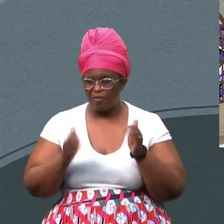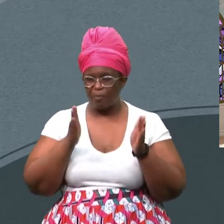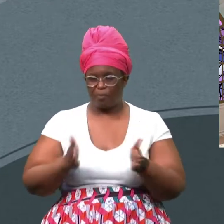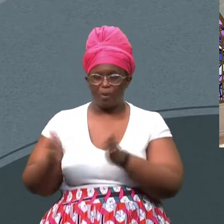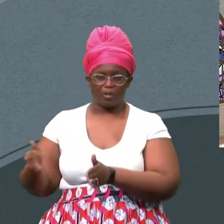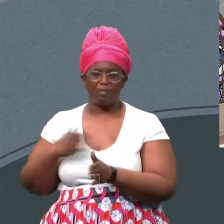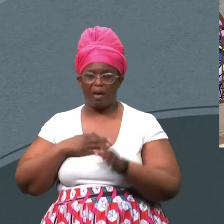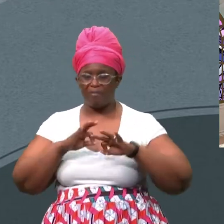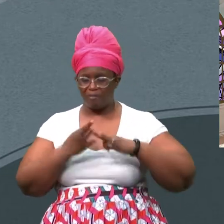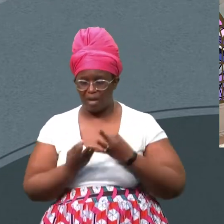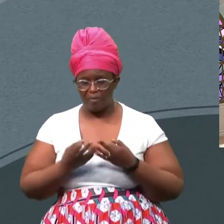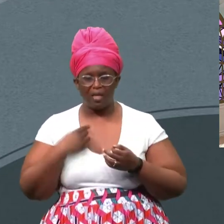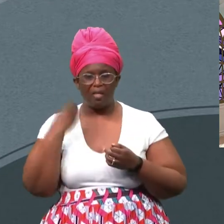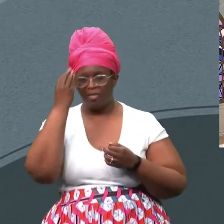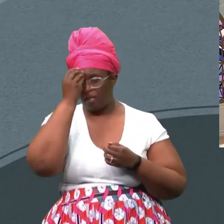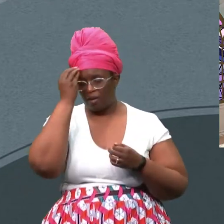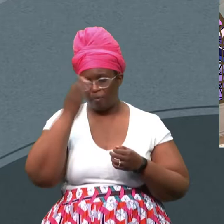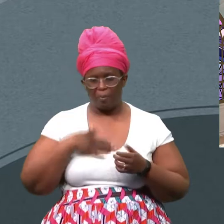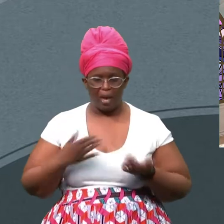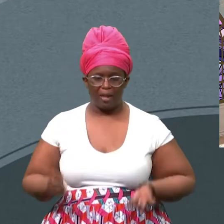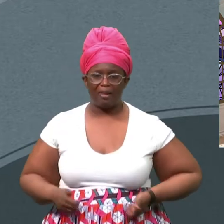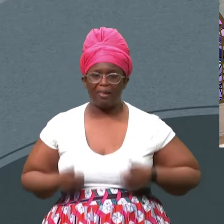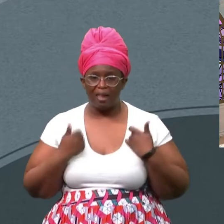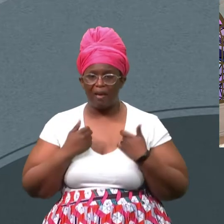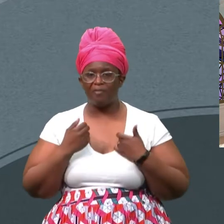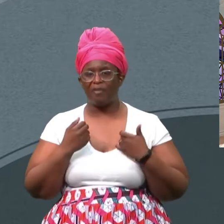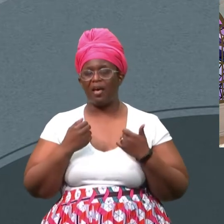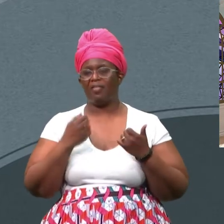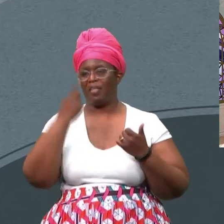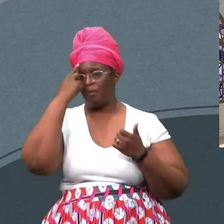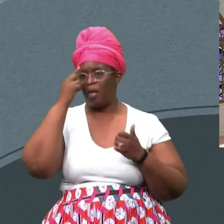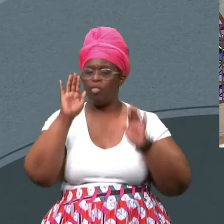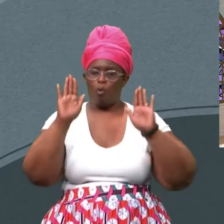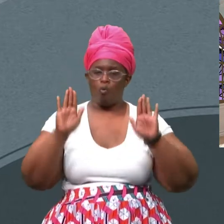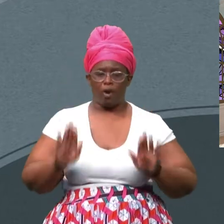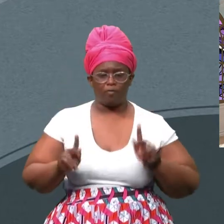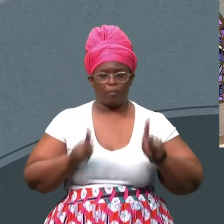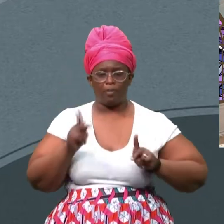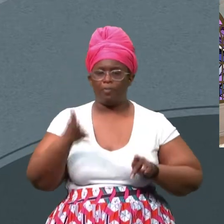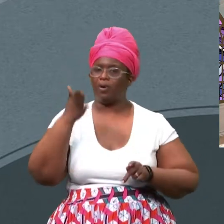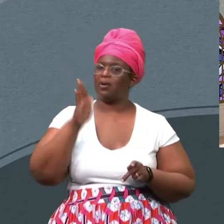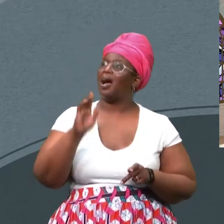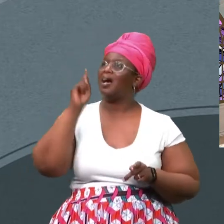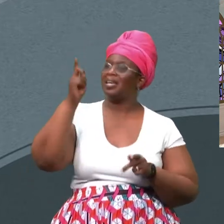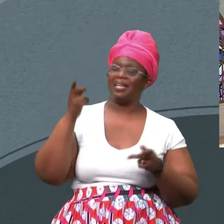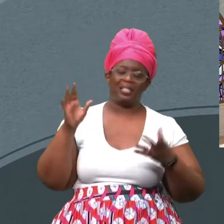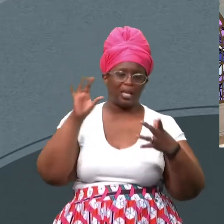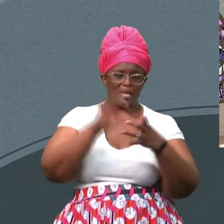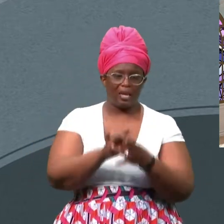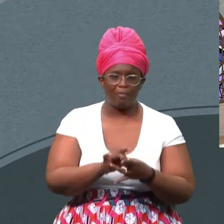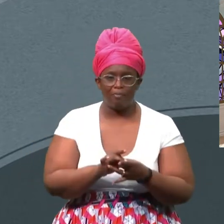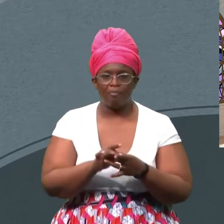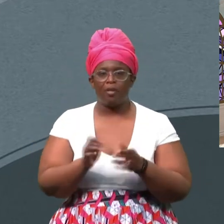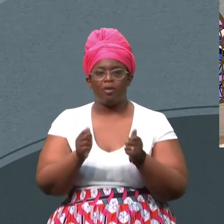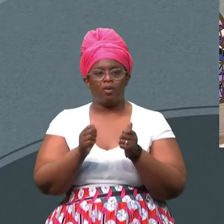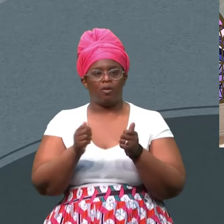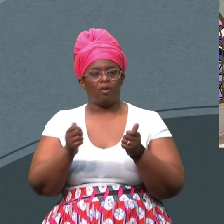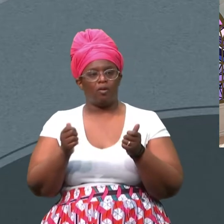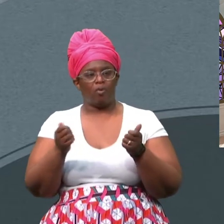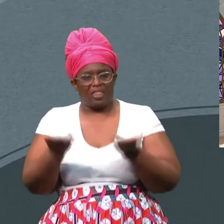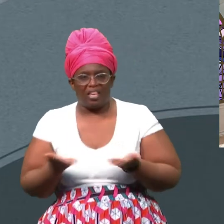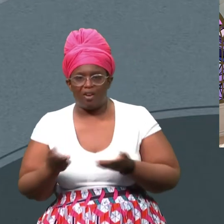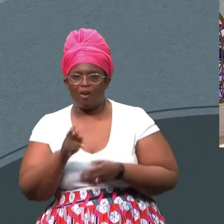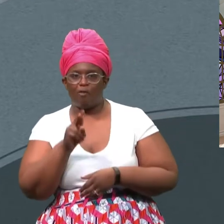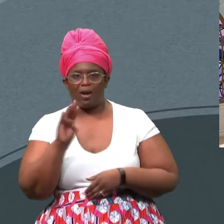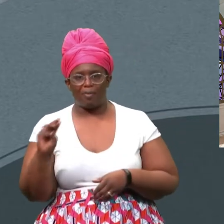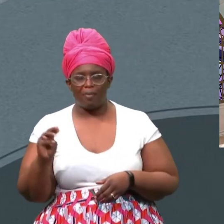back over my life and I think about the wonderful people he's connected me with since I've been here in Rocky Mount, North Carolina.